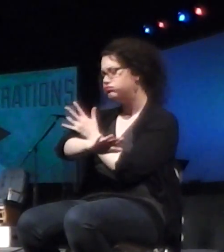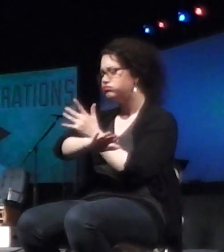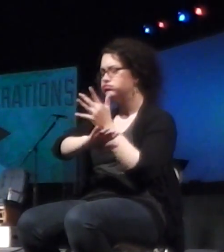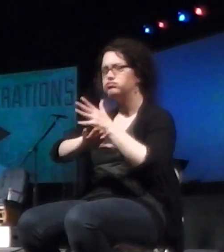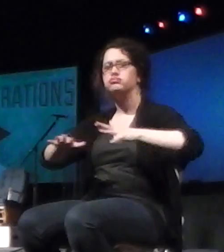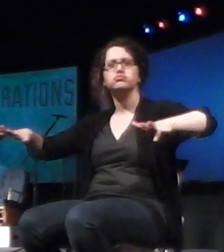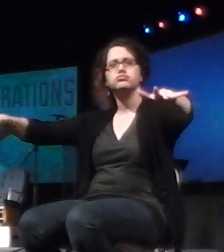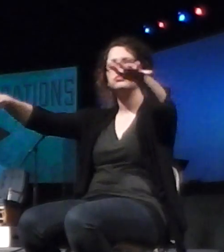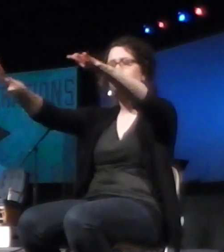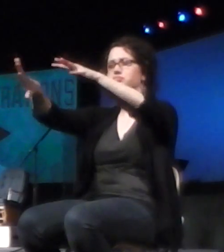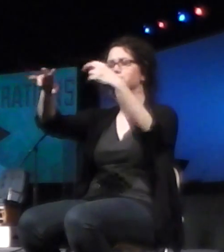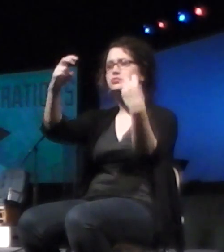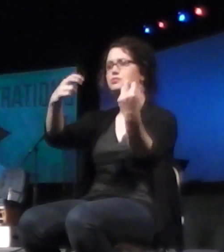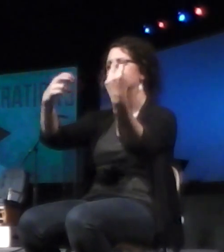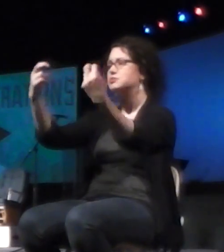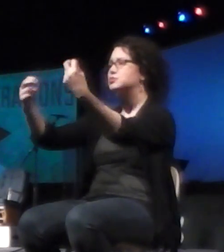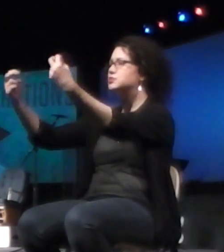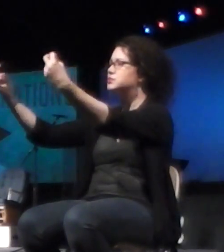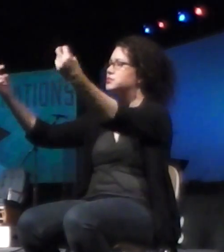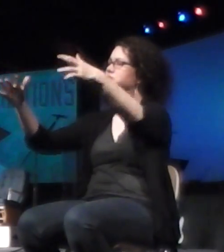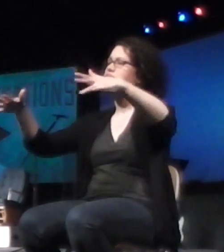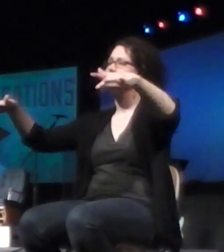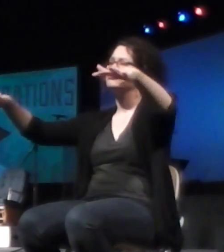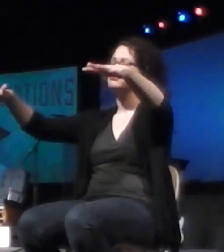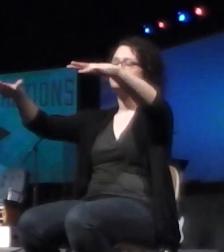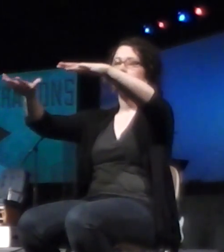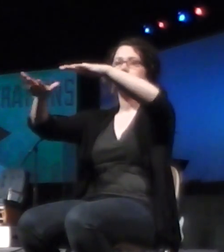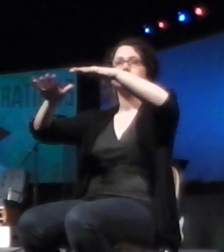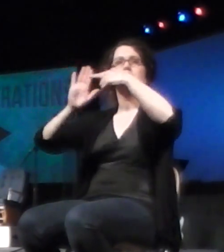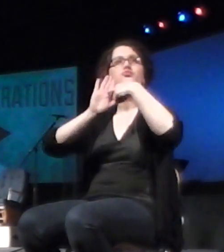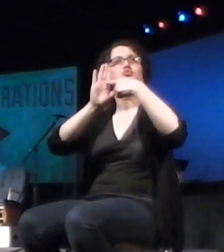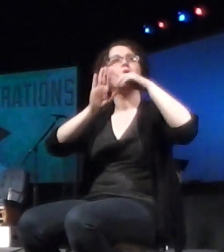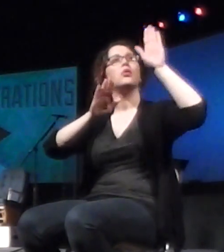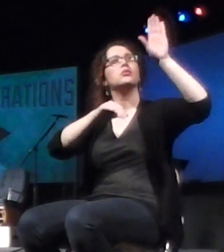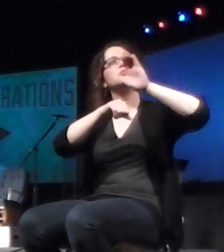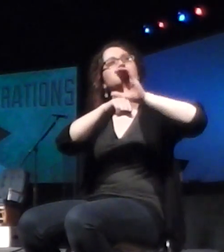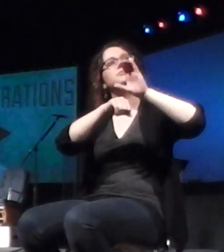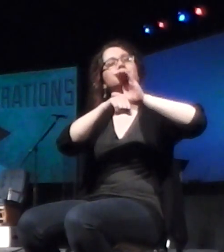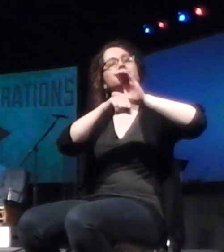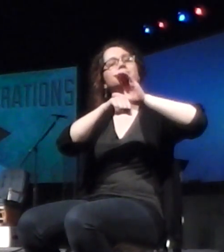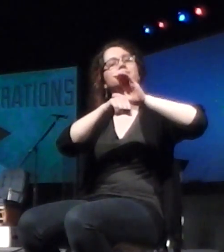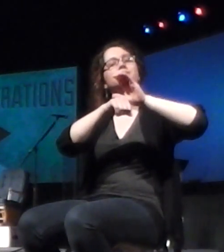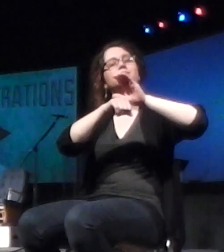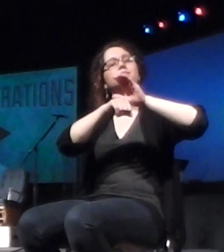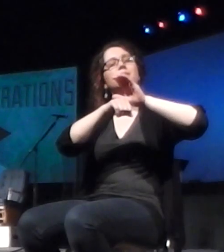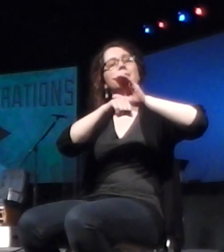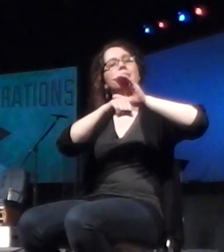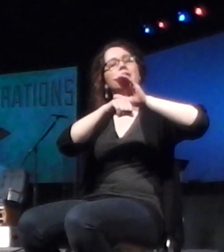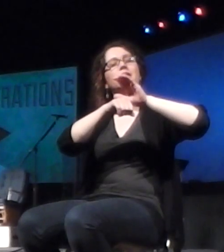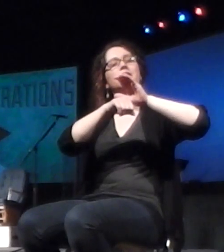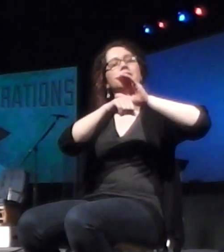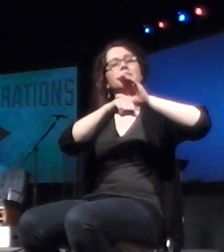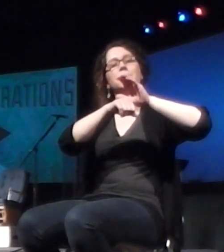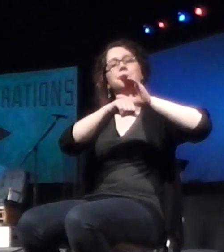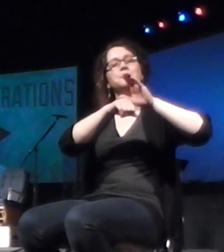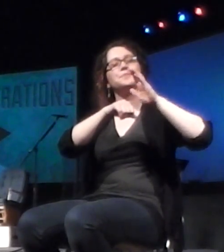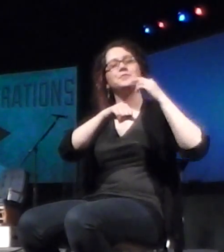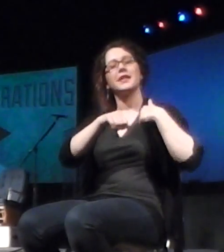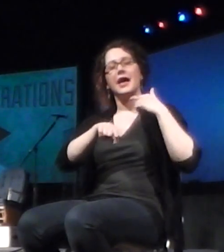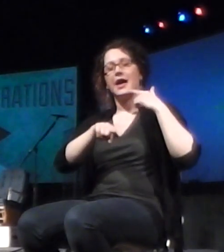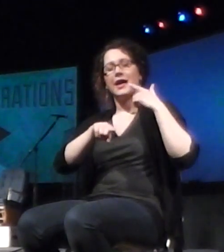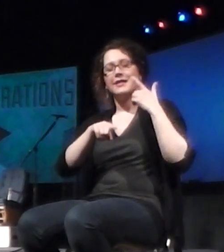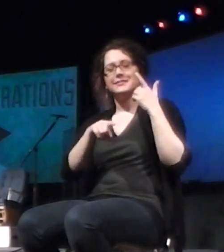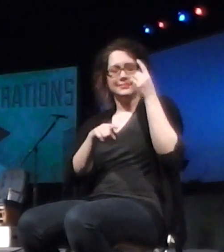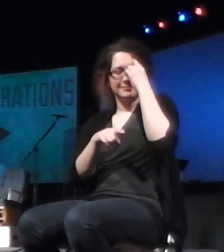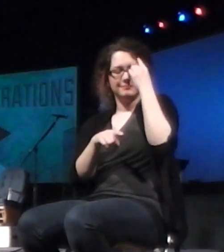here in this room and in your church. Lord, I can think of no better way to close than just by saying the